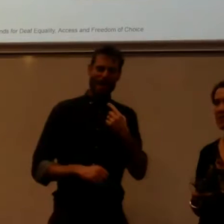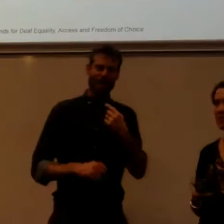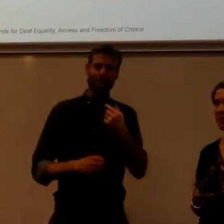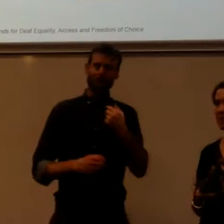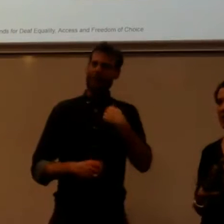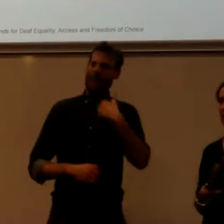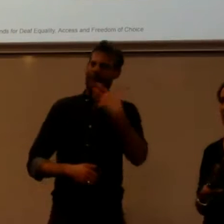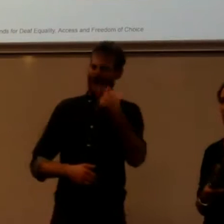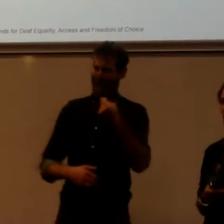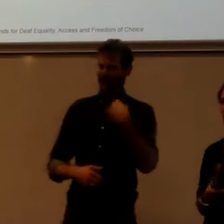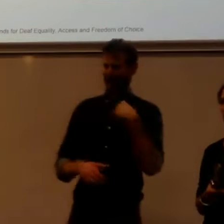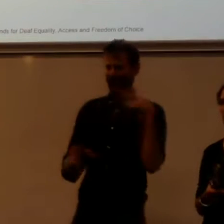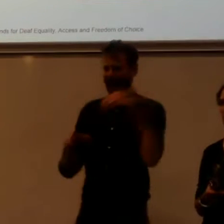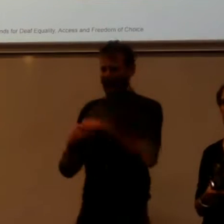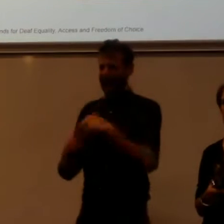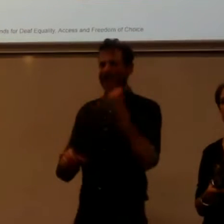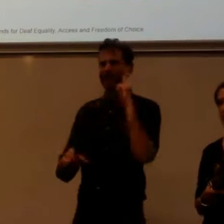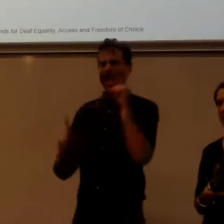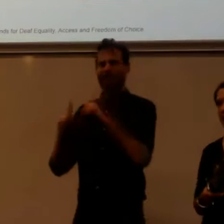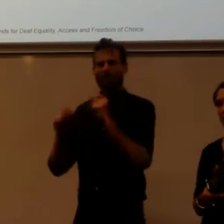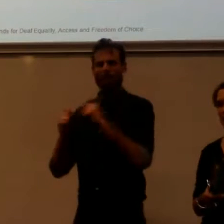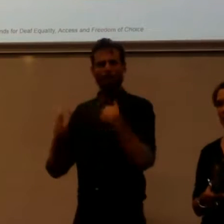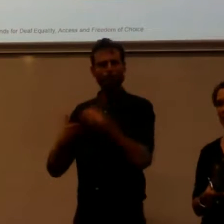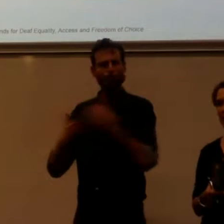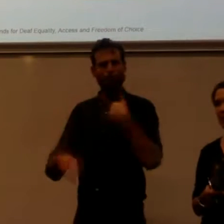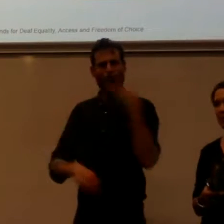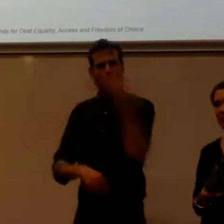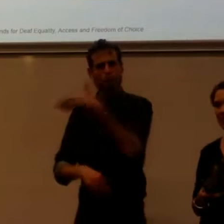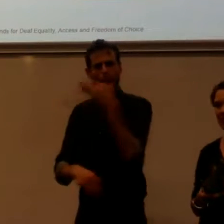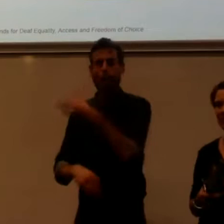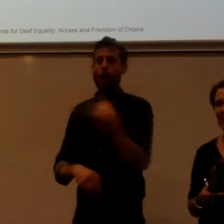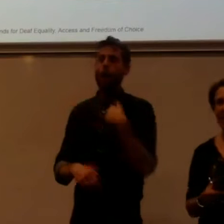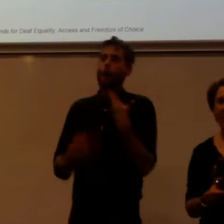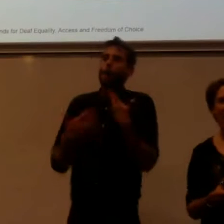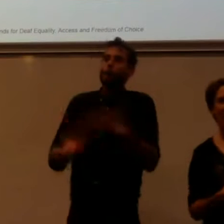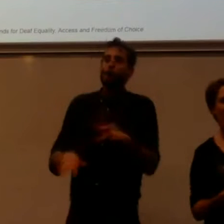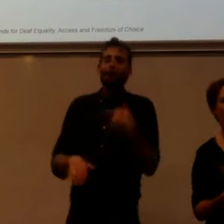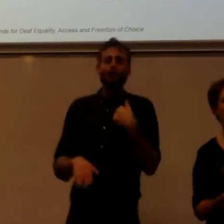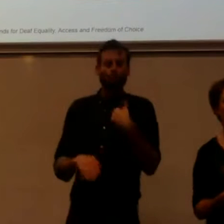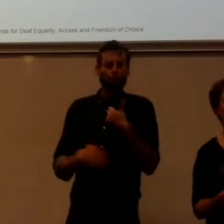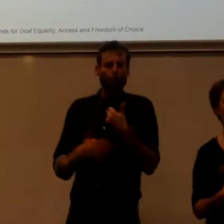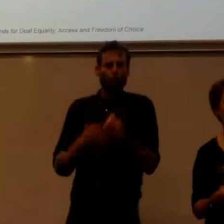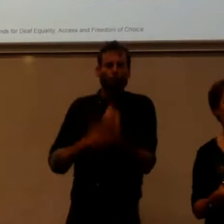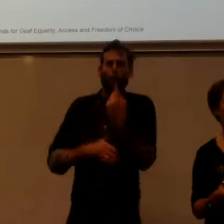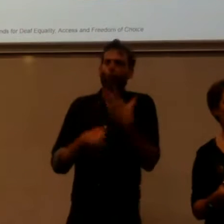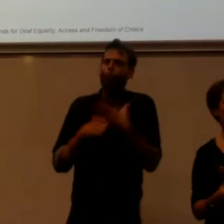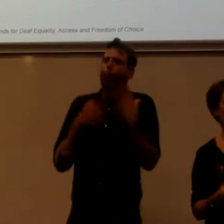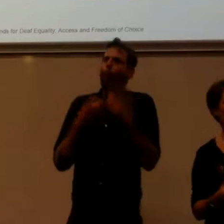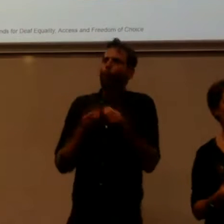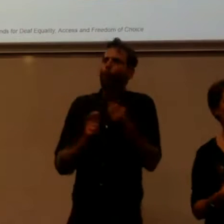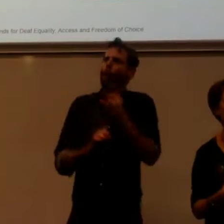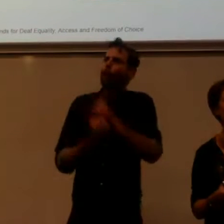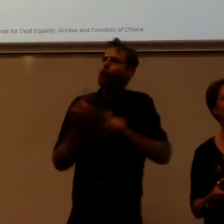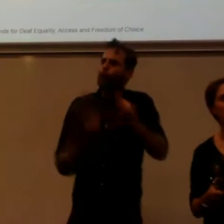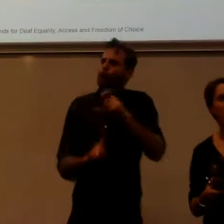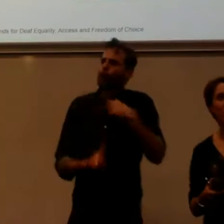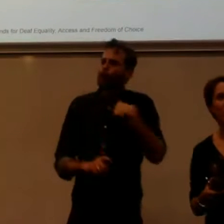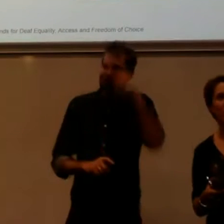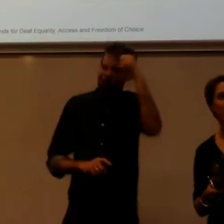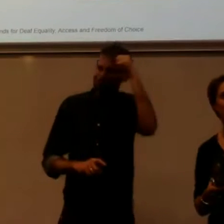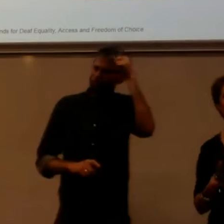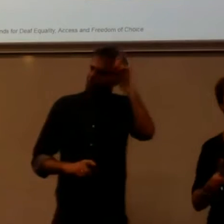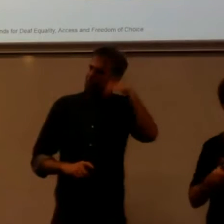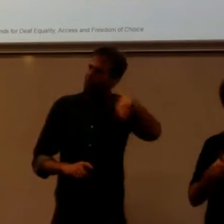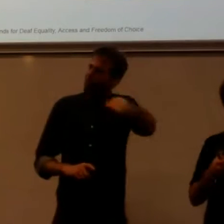part of the deaf club, or from doing some work in their community. So you'll see more